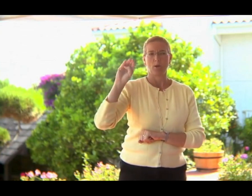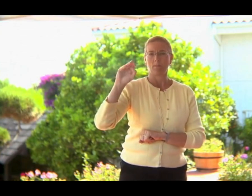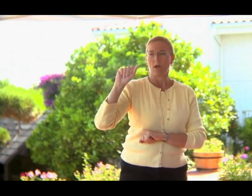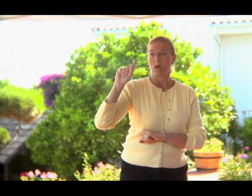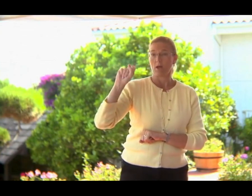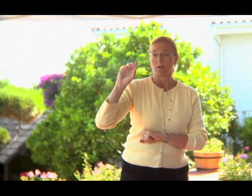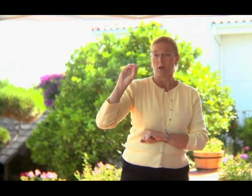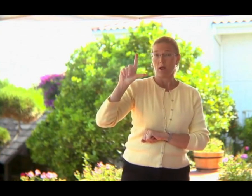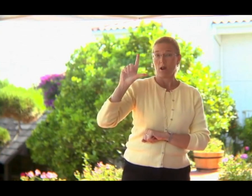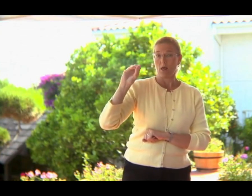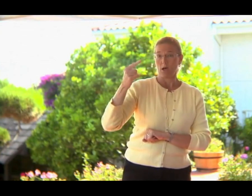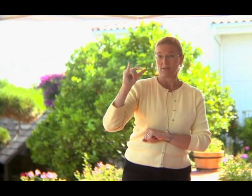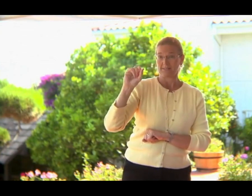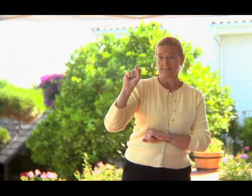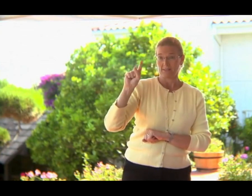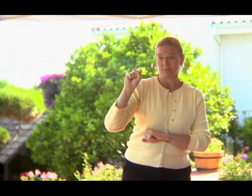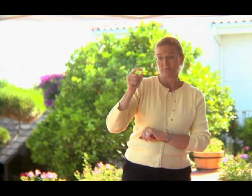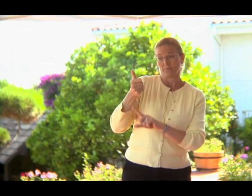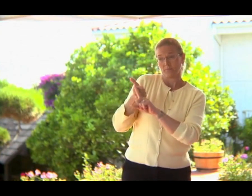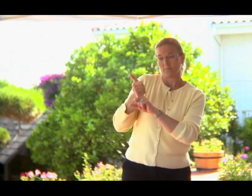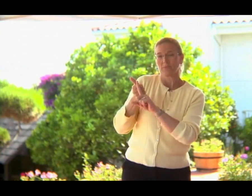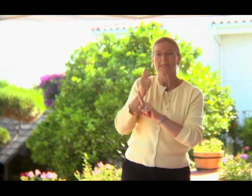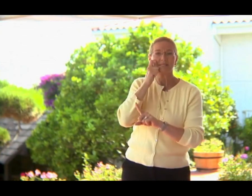Dermatologists are doctors who are specially trained to treat the skin,